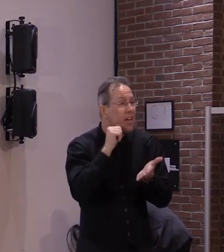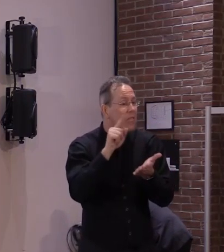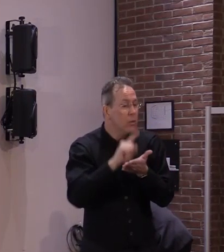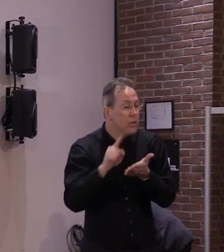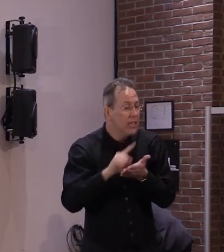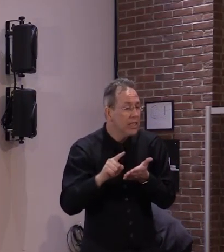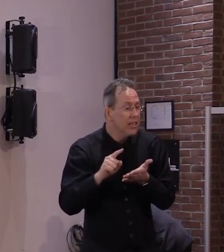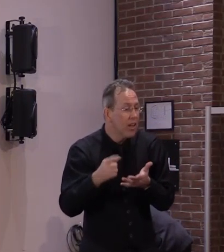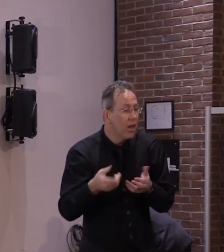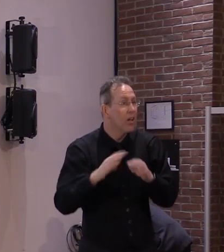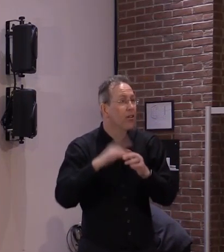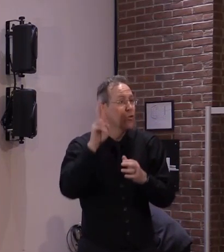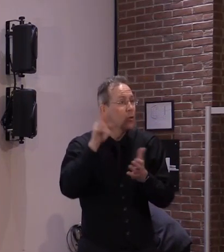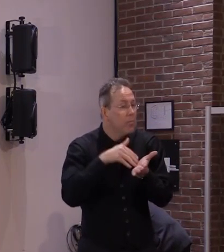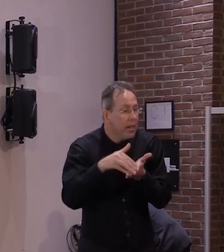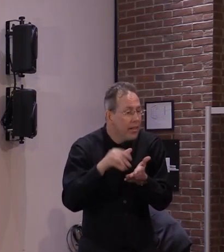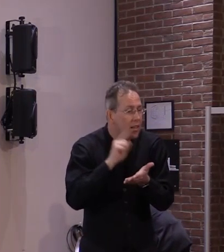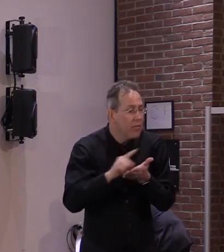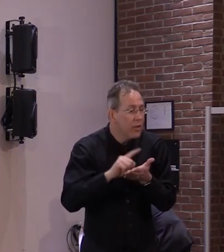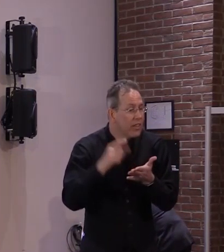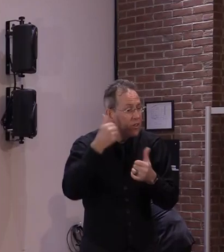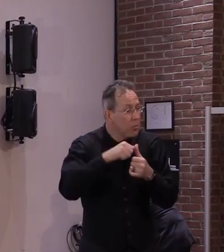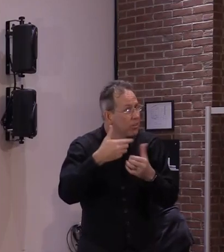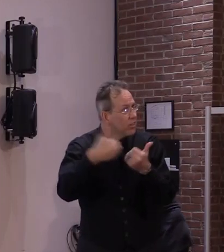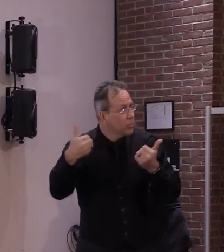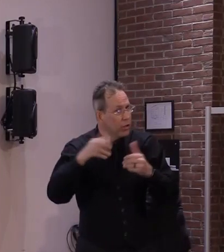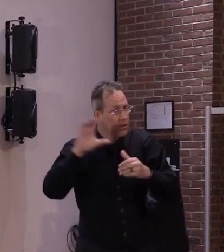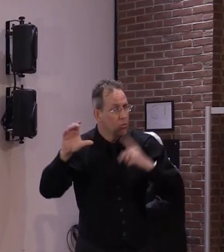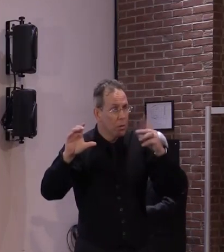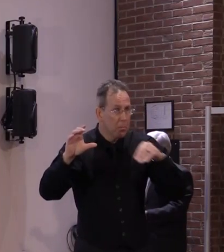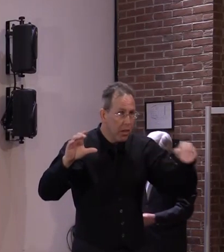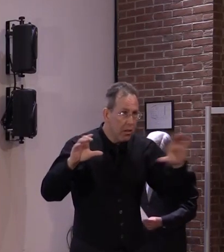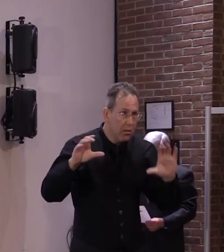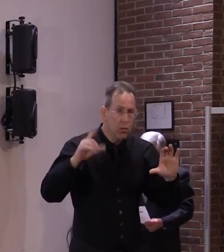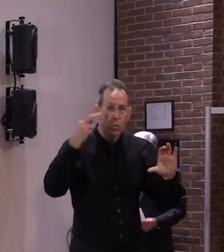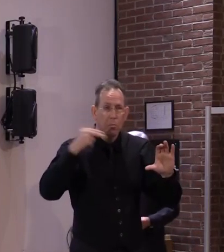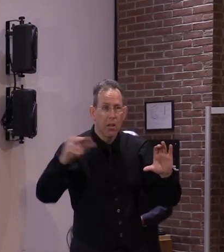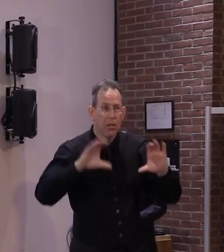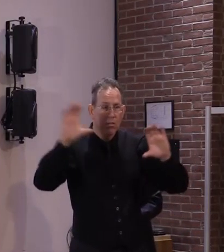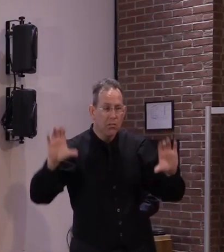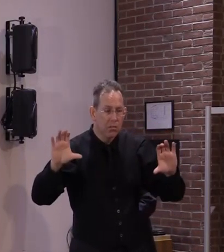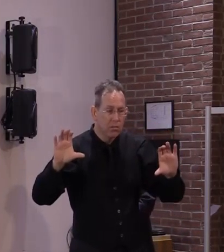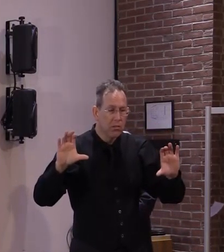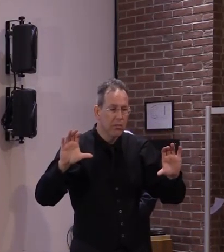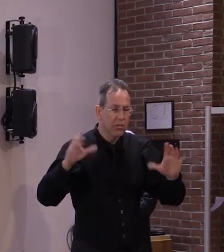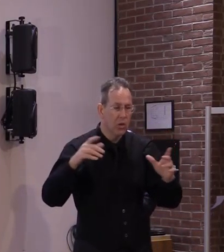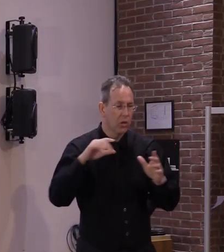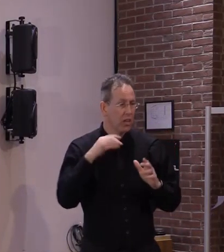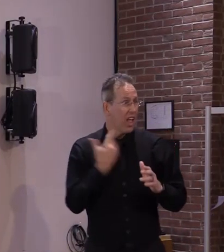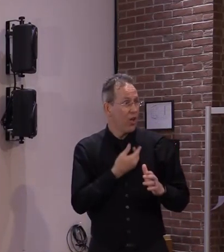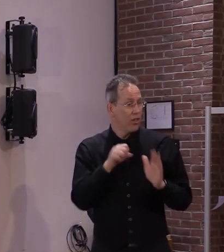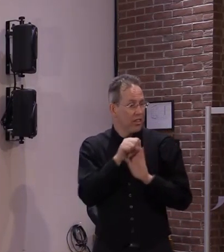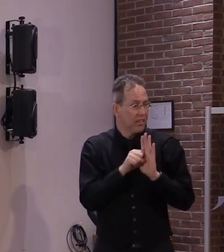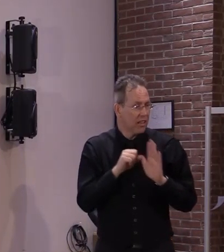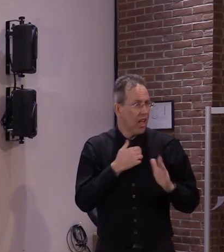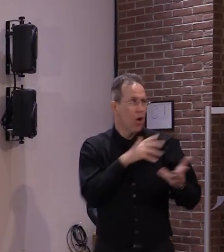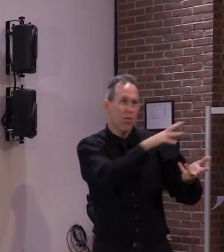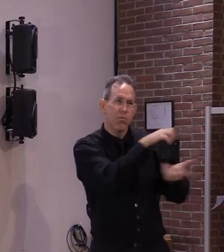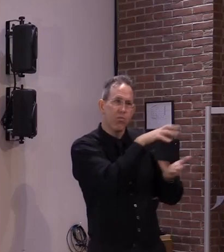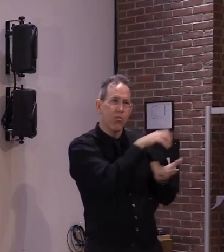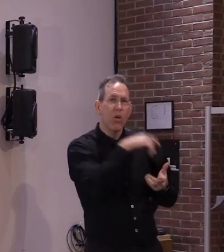because we're doing it by age banding. Ever since 1A, we've gone to phase two, we'll go into phase three, four, and we know who's